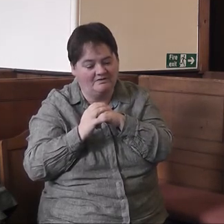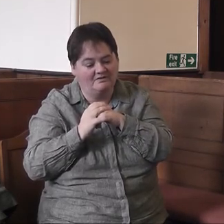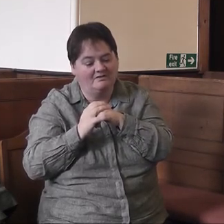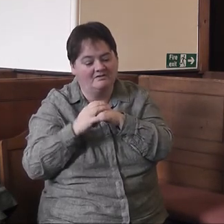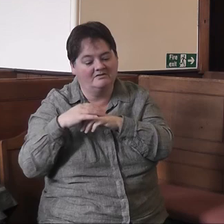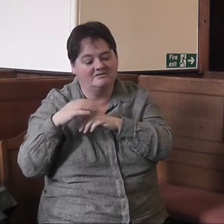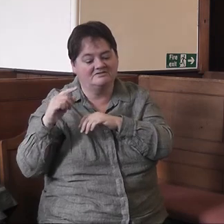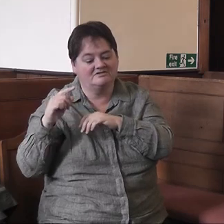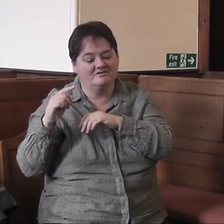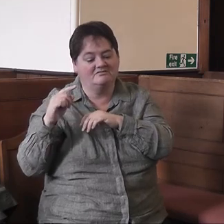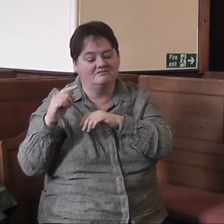So,